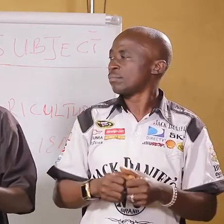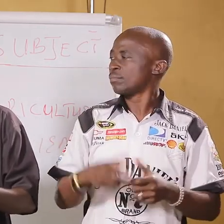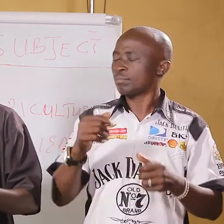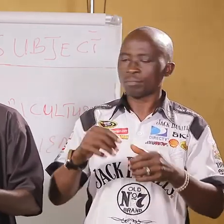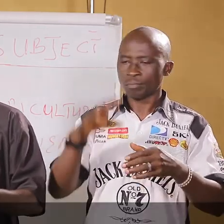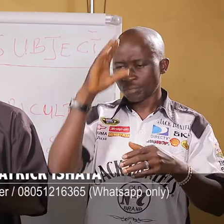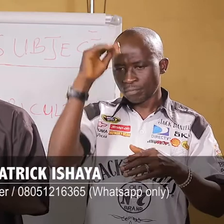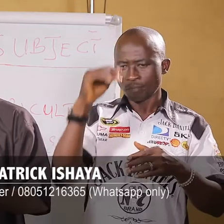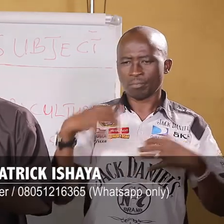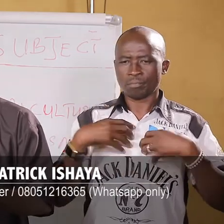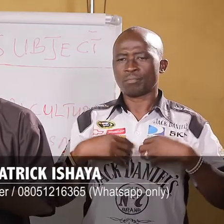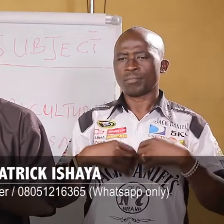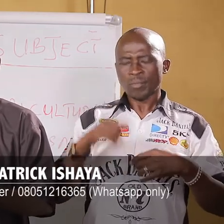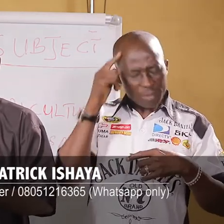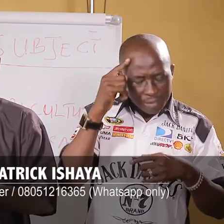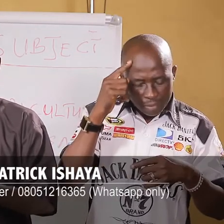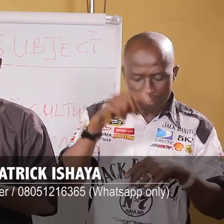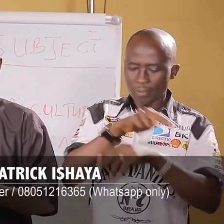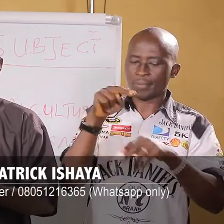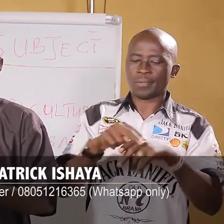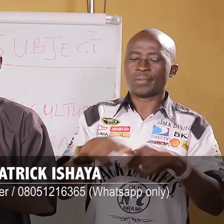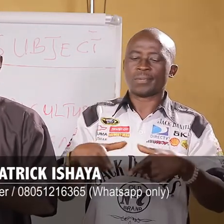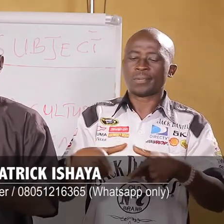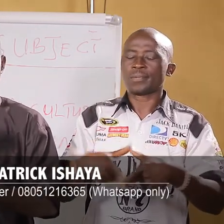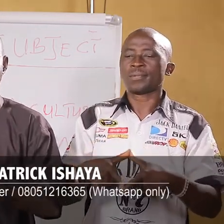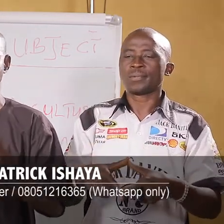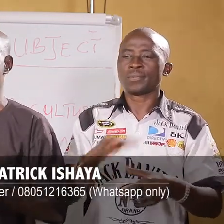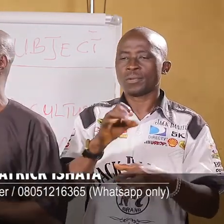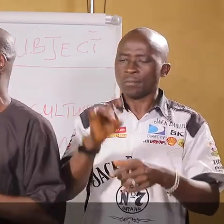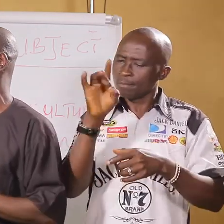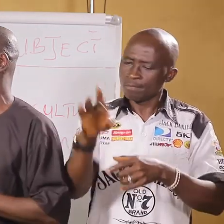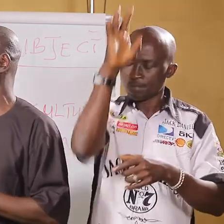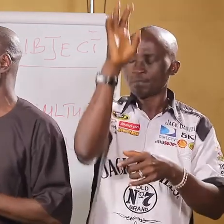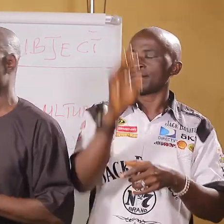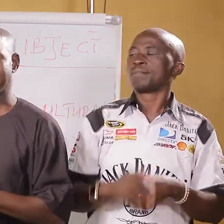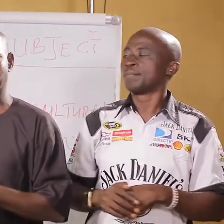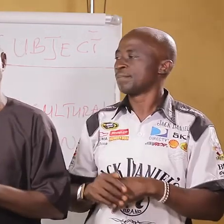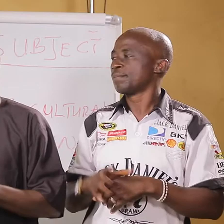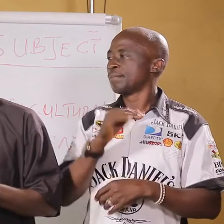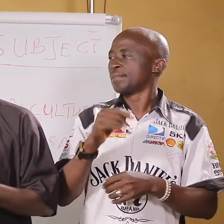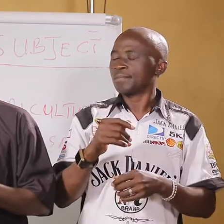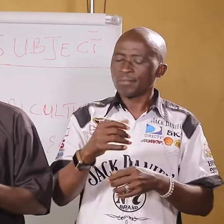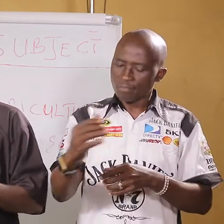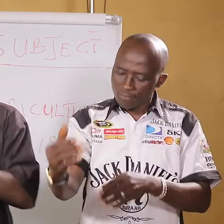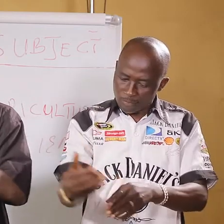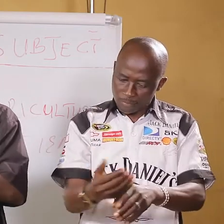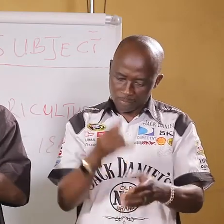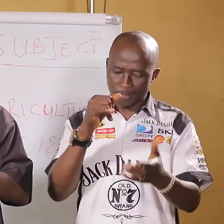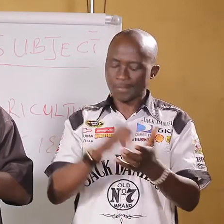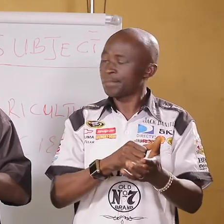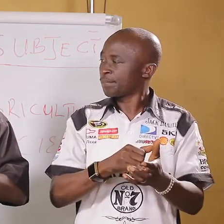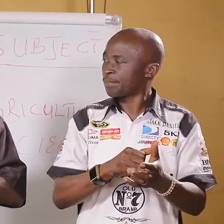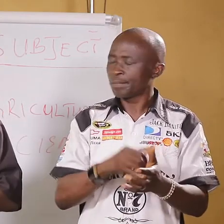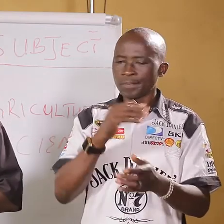male animal will think it is a natural vagina. It will release the spermatozoas. And then you just collect it